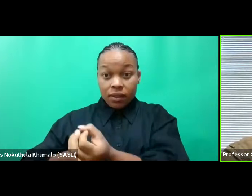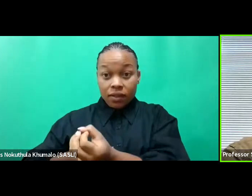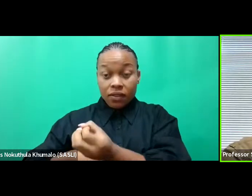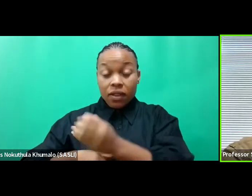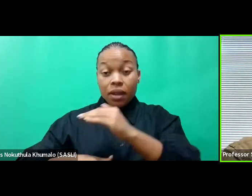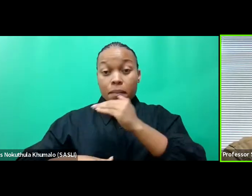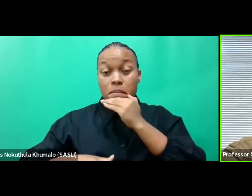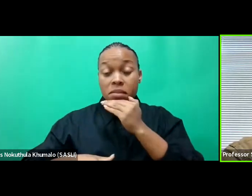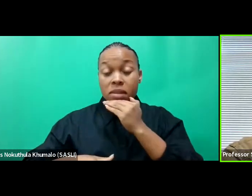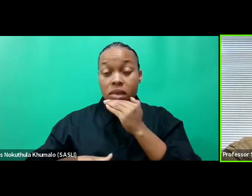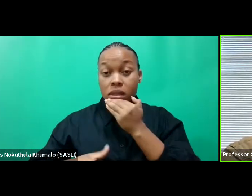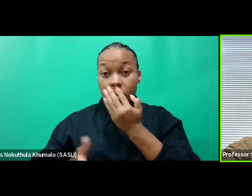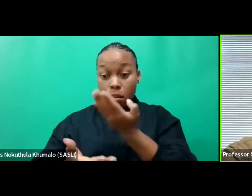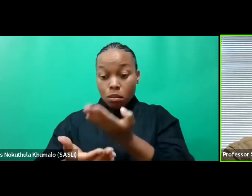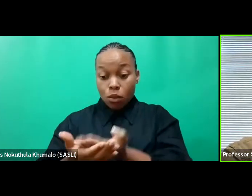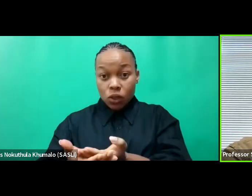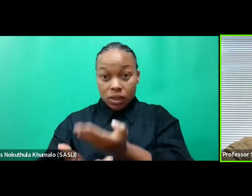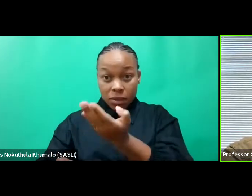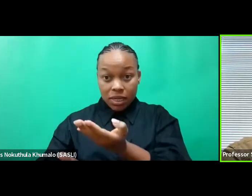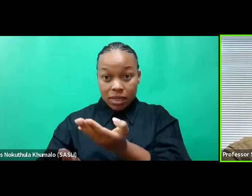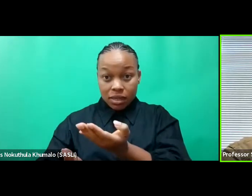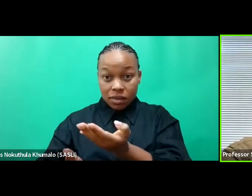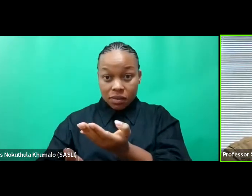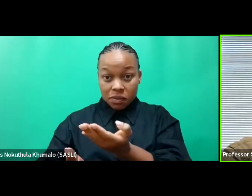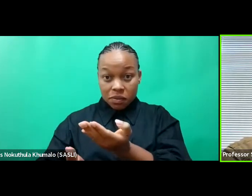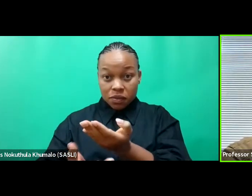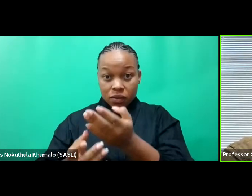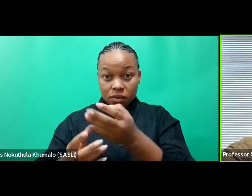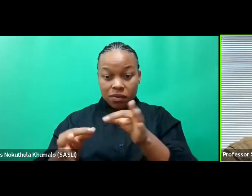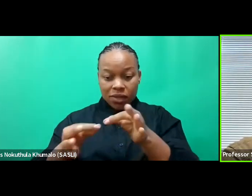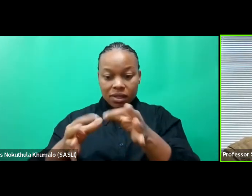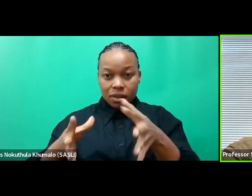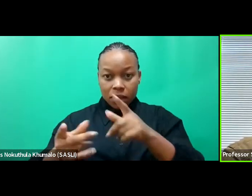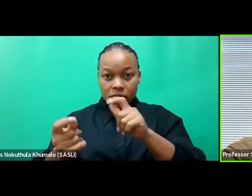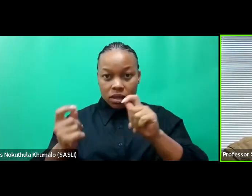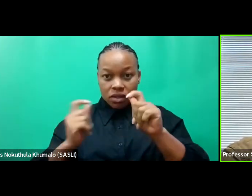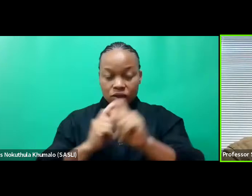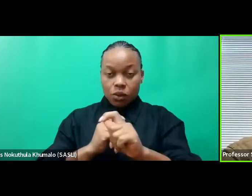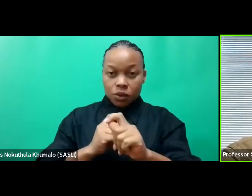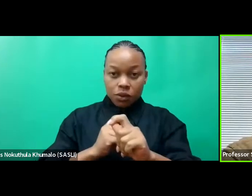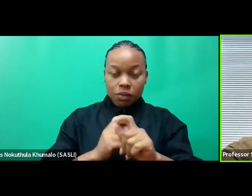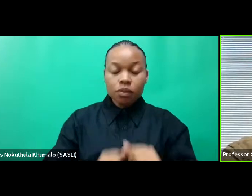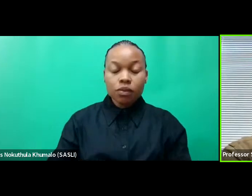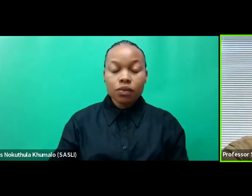great through the enterprise of education.